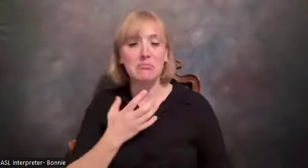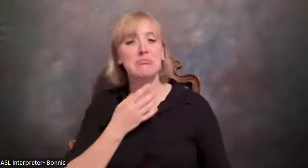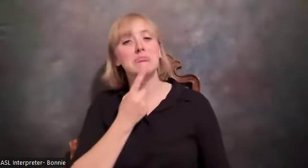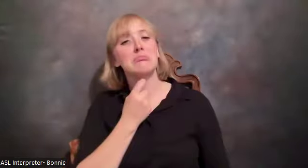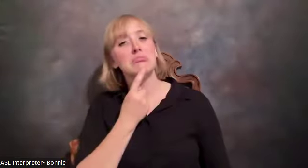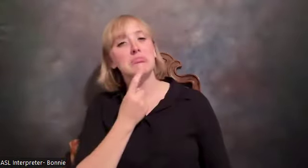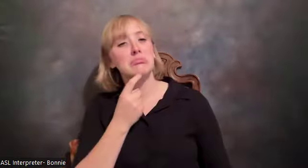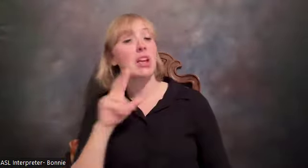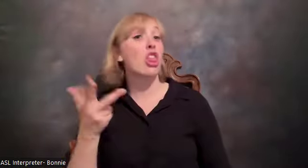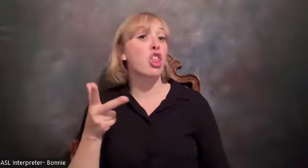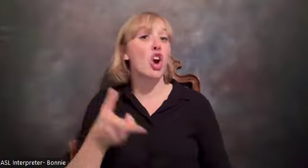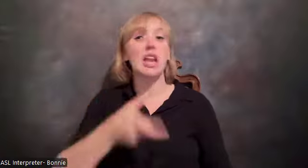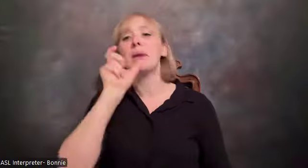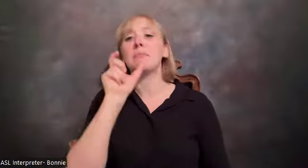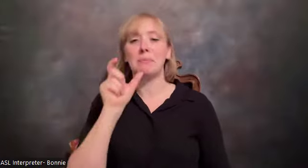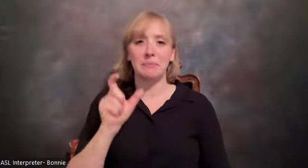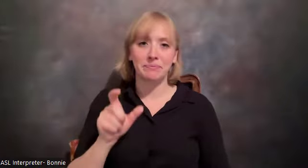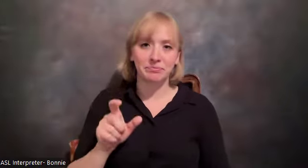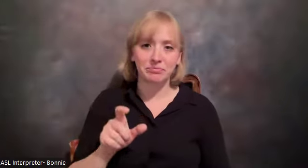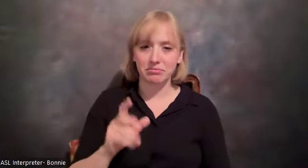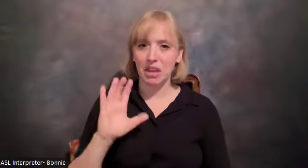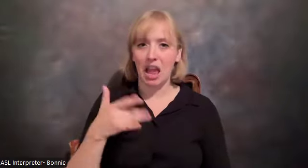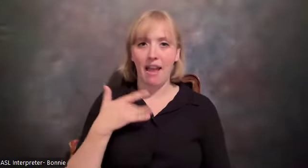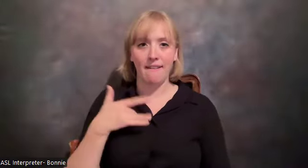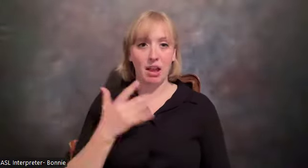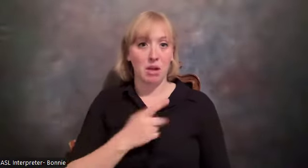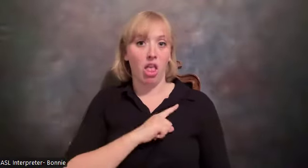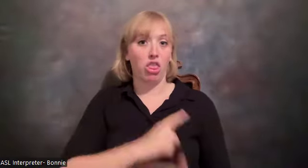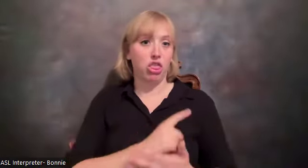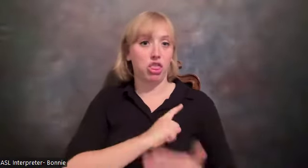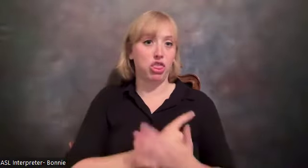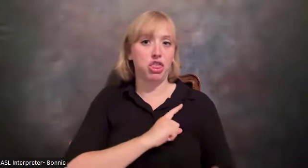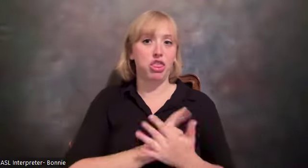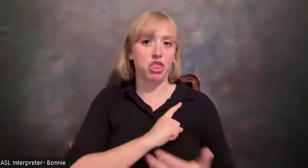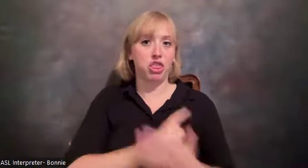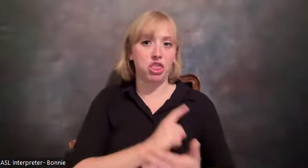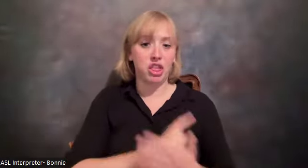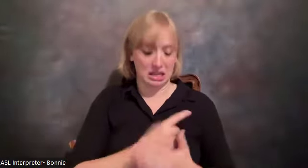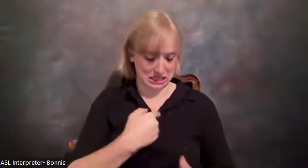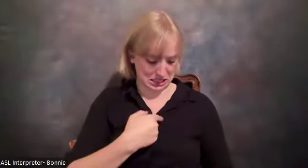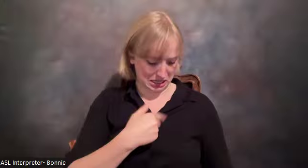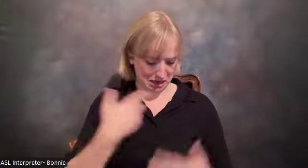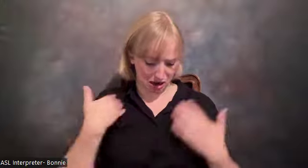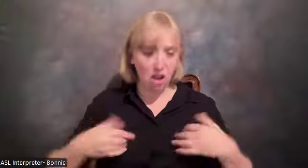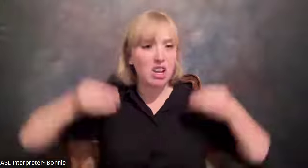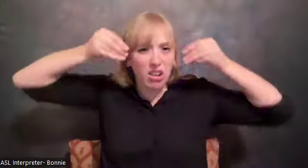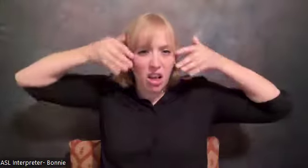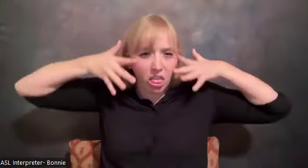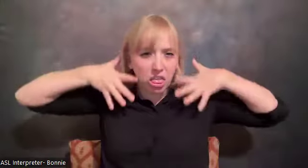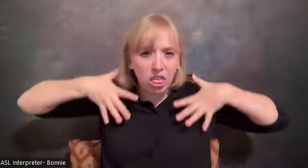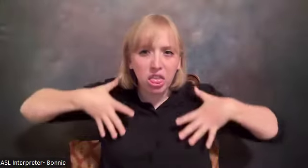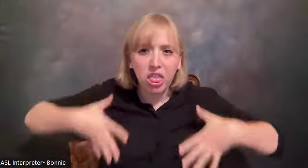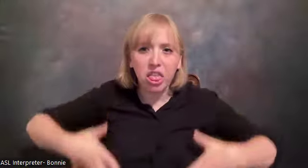Took another shot. All of a sudden, I could feel my heart going, boom, boom. Looked at my shirt. I was drenched in sweat. And all of a sudden,